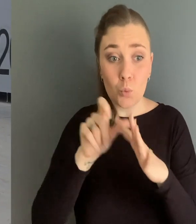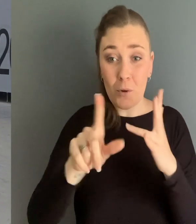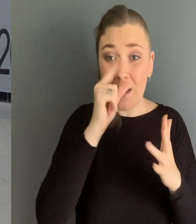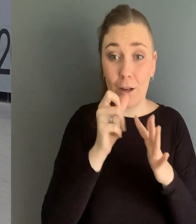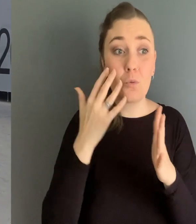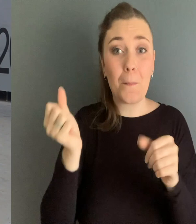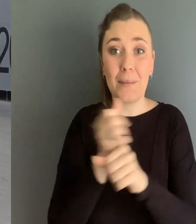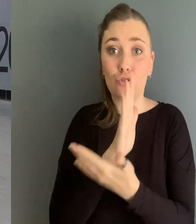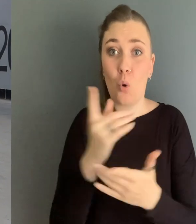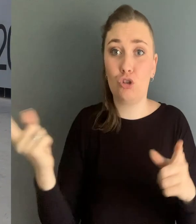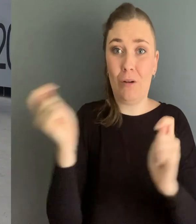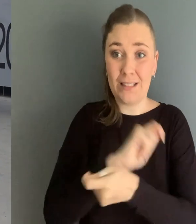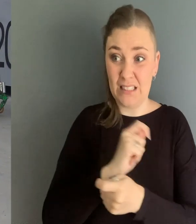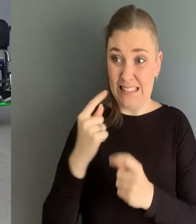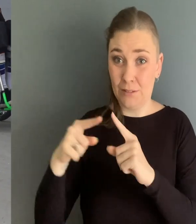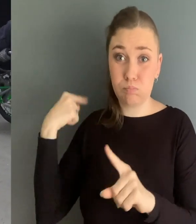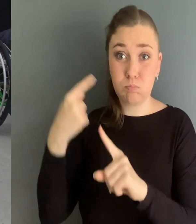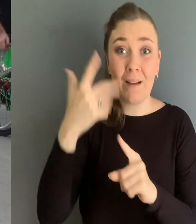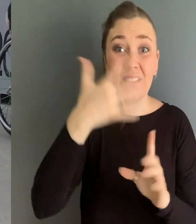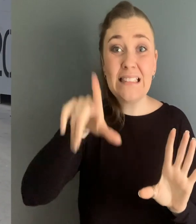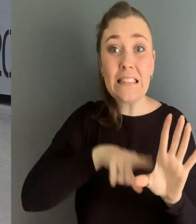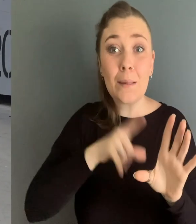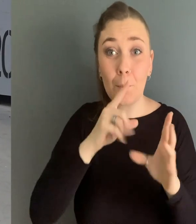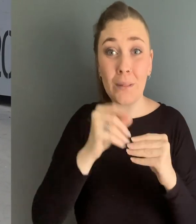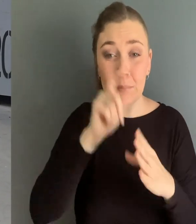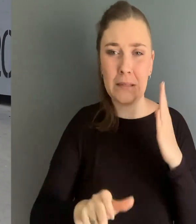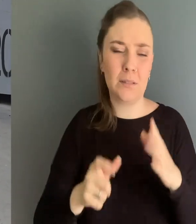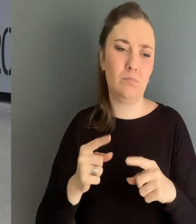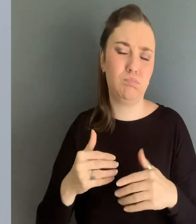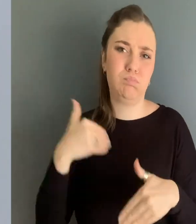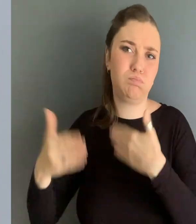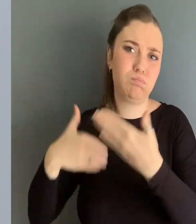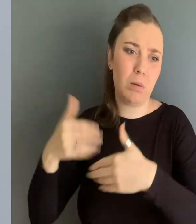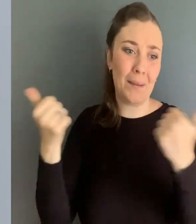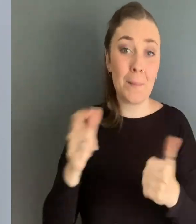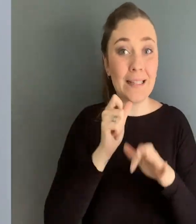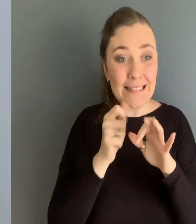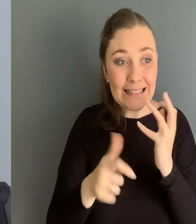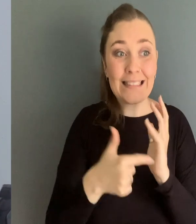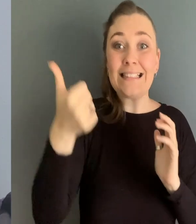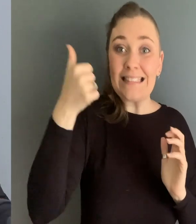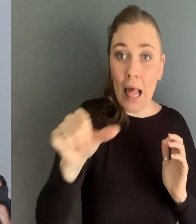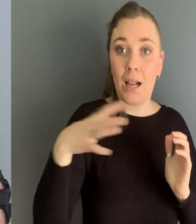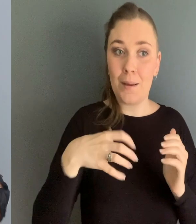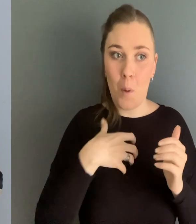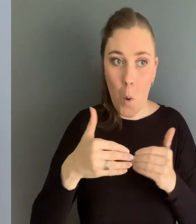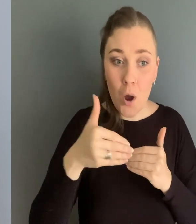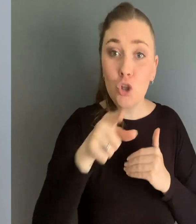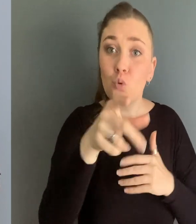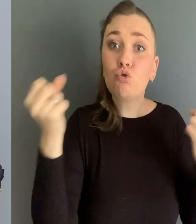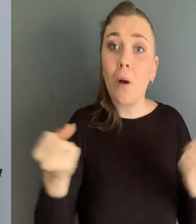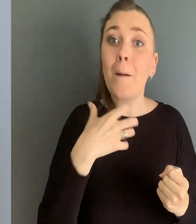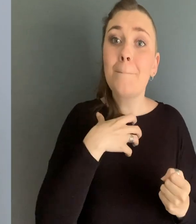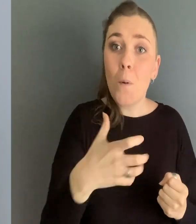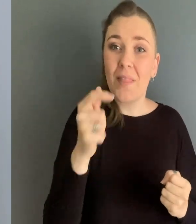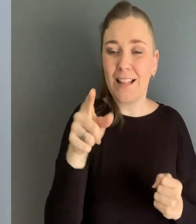disabilities have come so far in the last 50 years but we still have a way to go remember that you are stronger than you think and disability gives